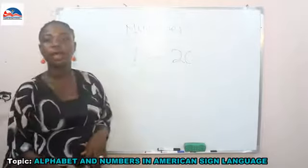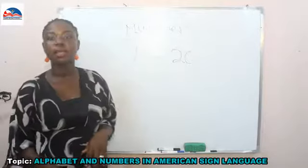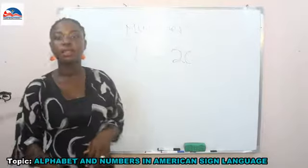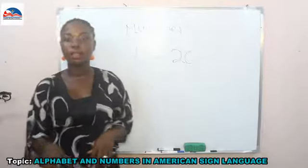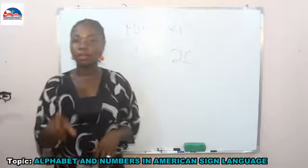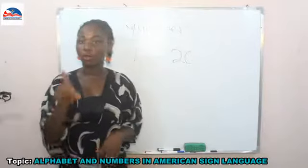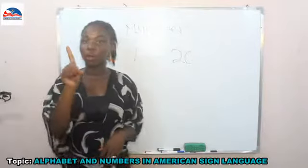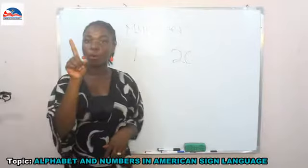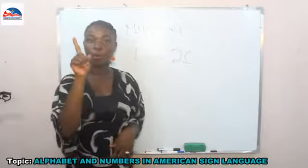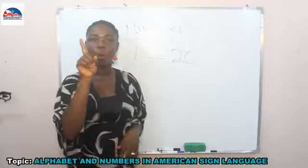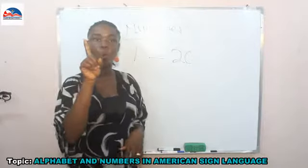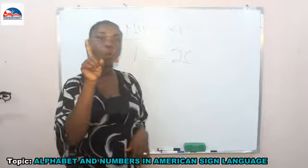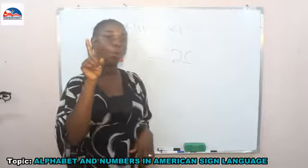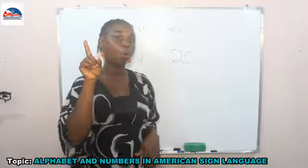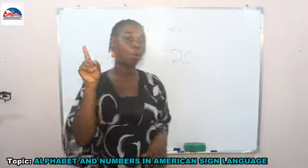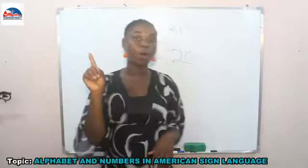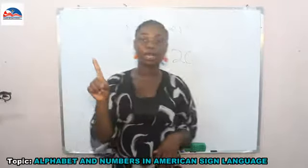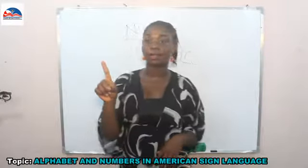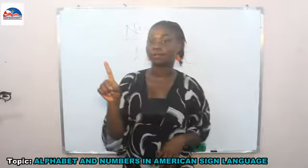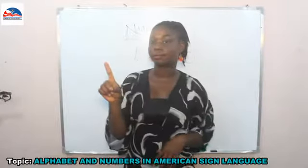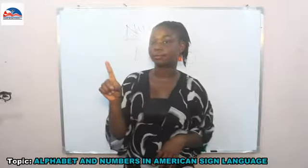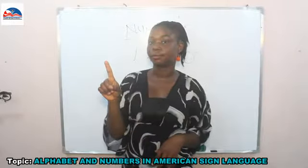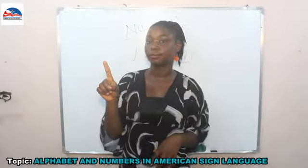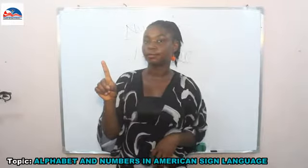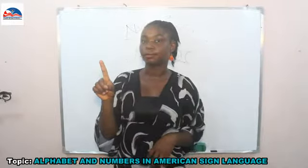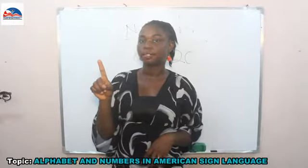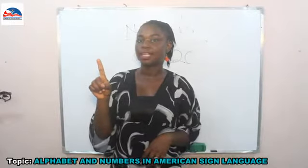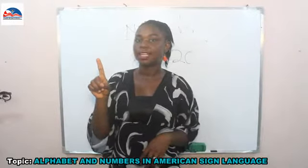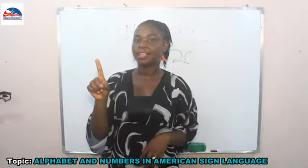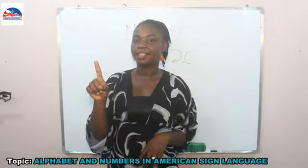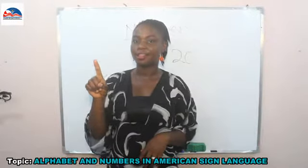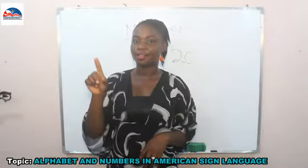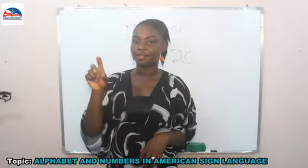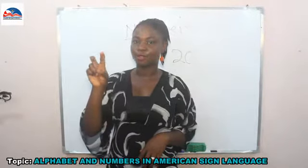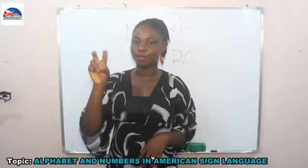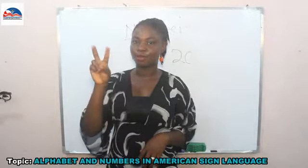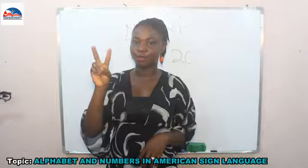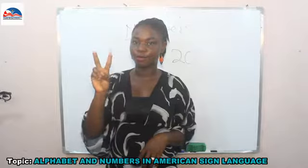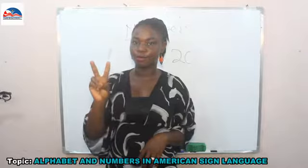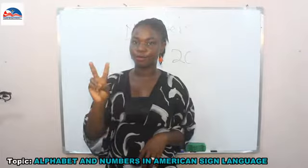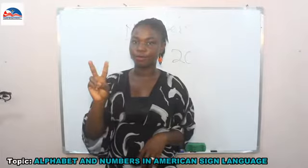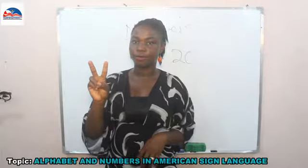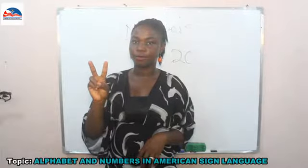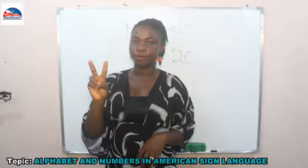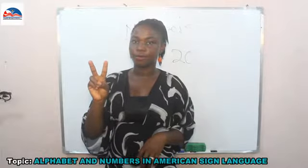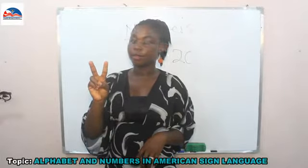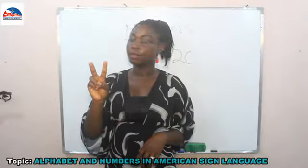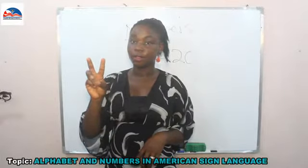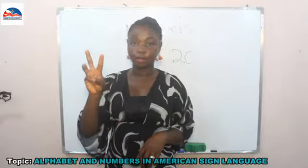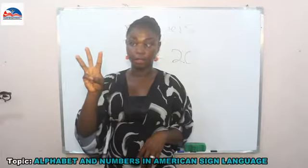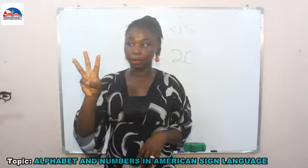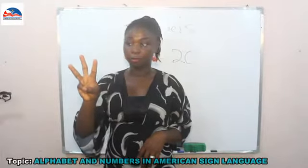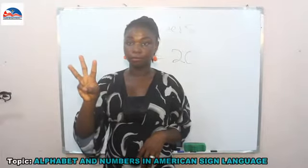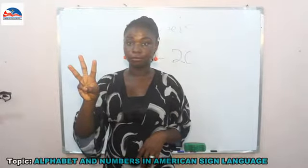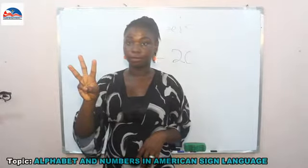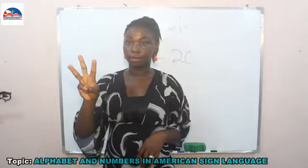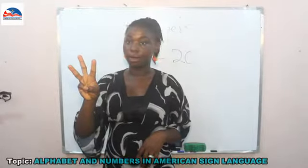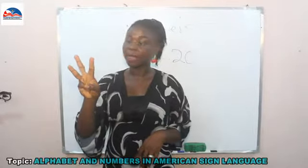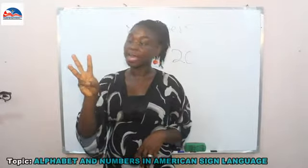20. This is 1 and this is 2. This is not 3. Like well, I said,